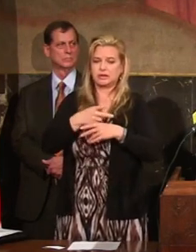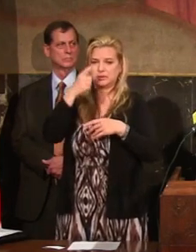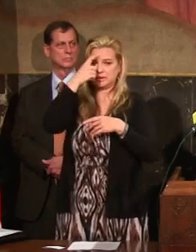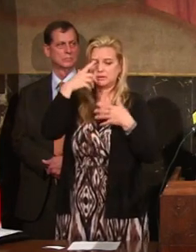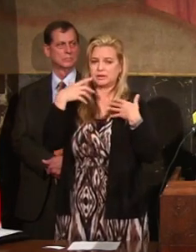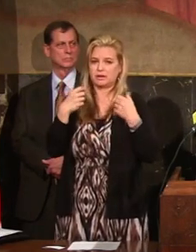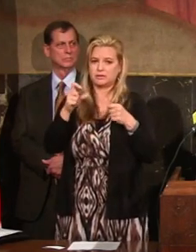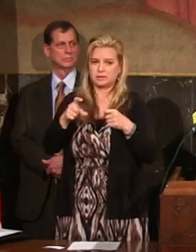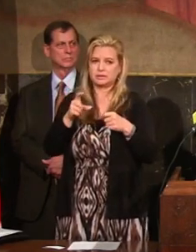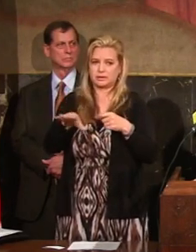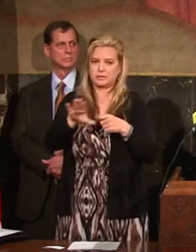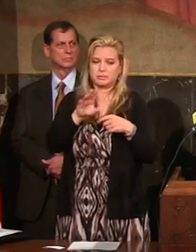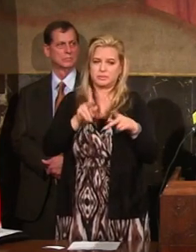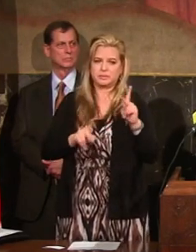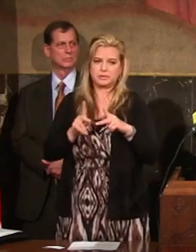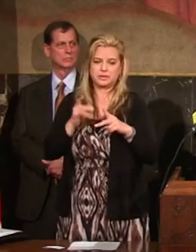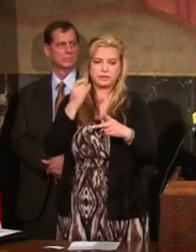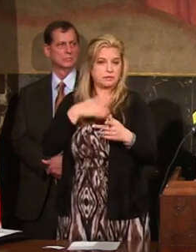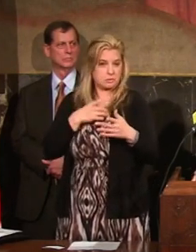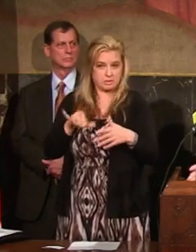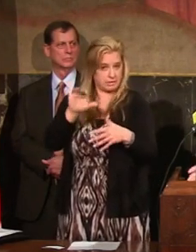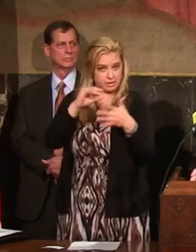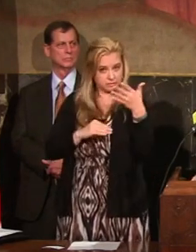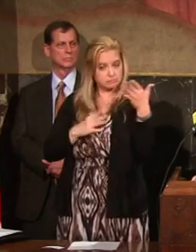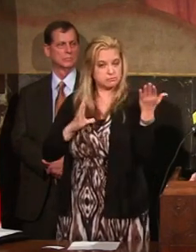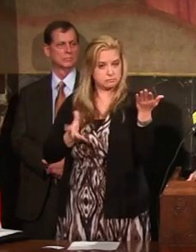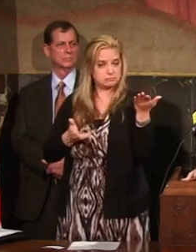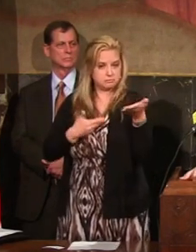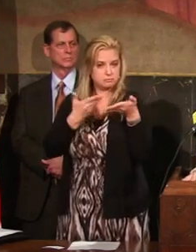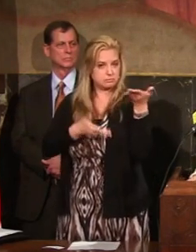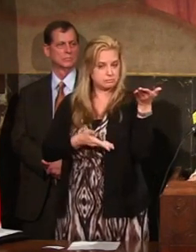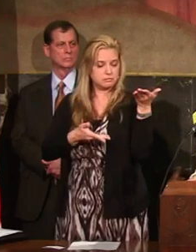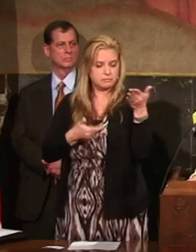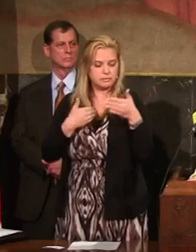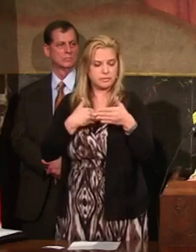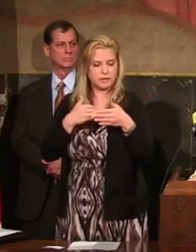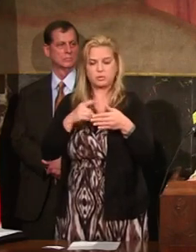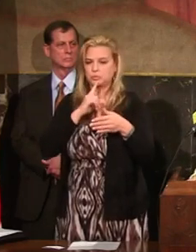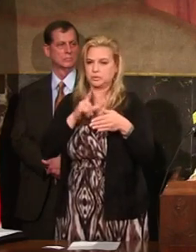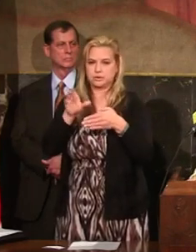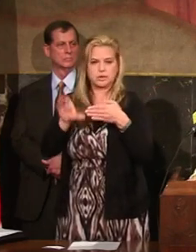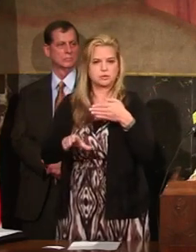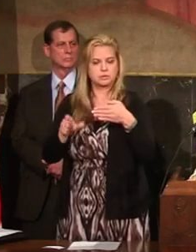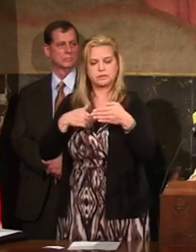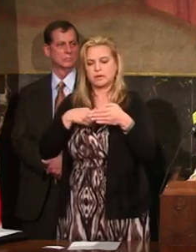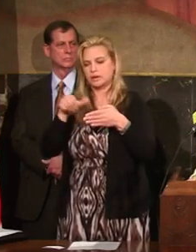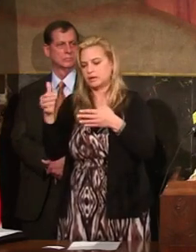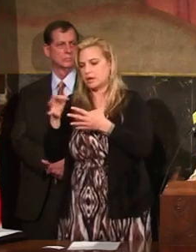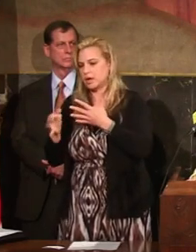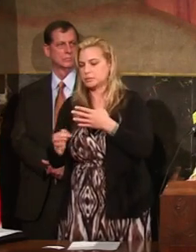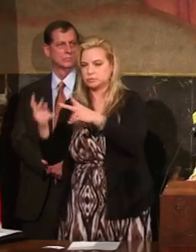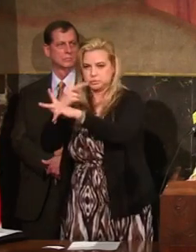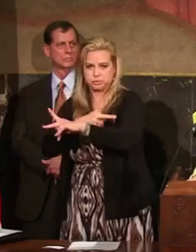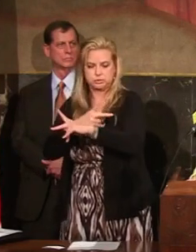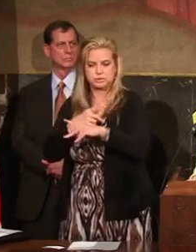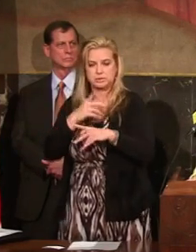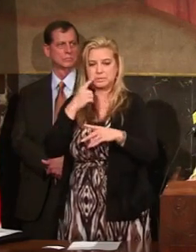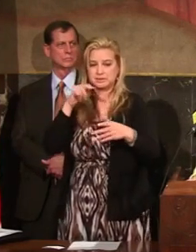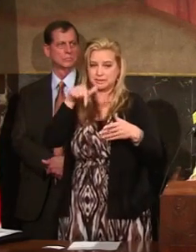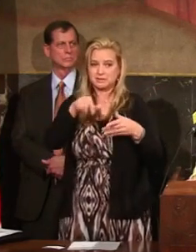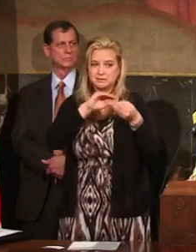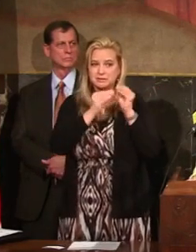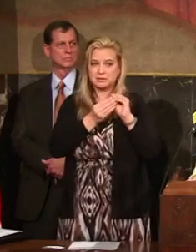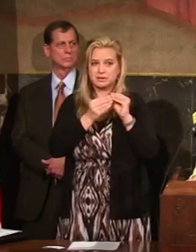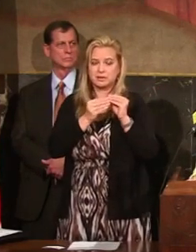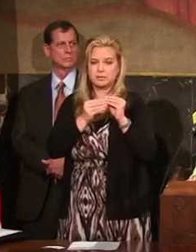its people. And if you don't like that list, it's the consequences of other options are worse, because at this